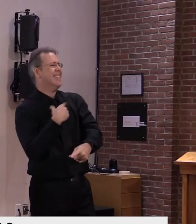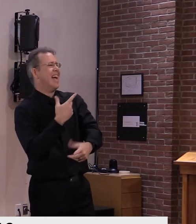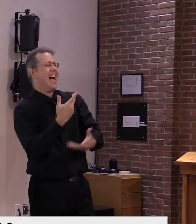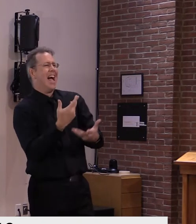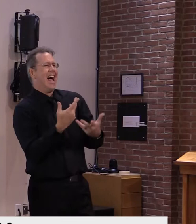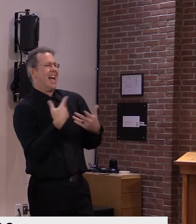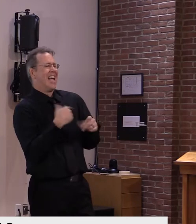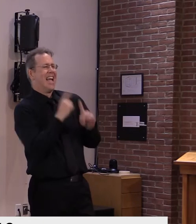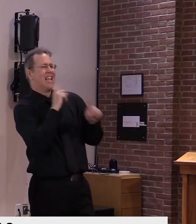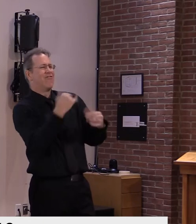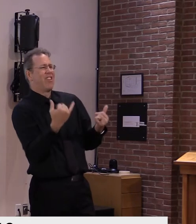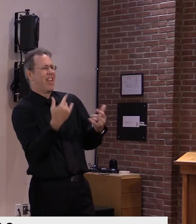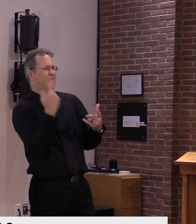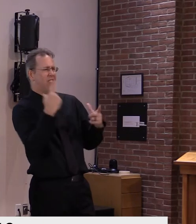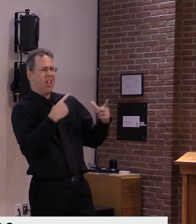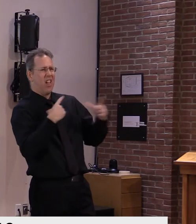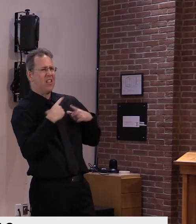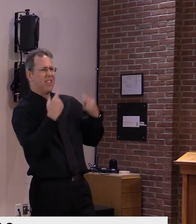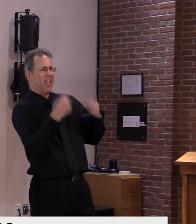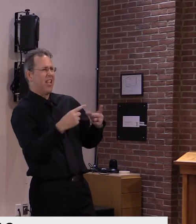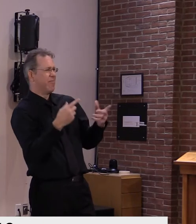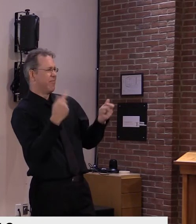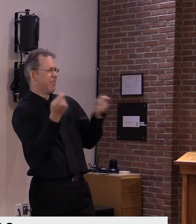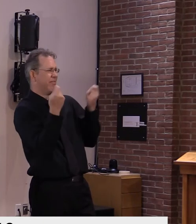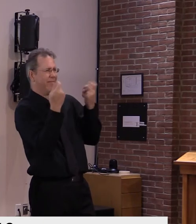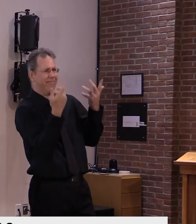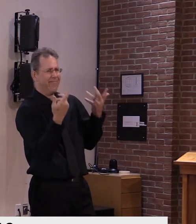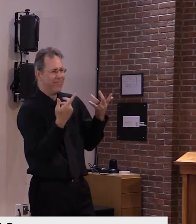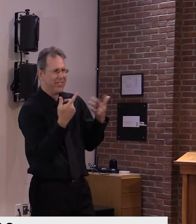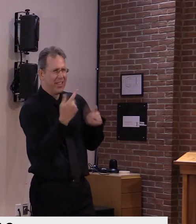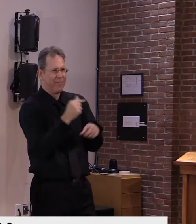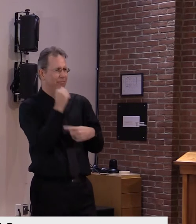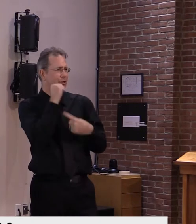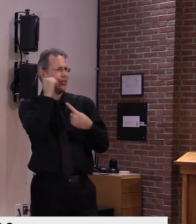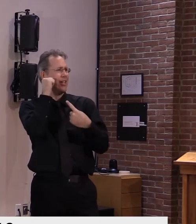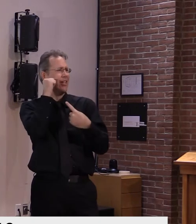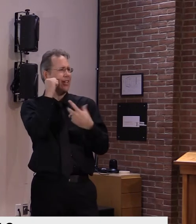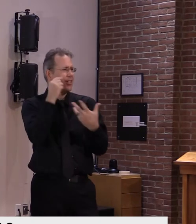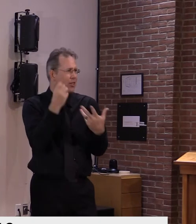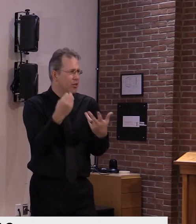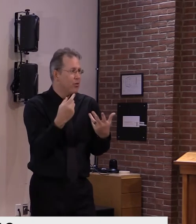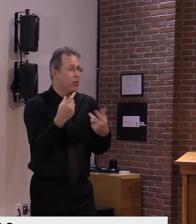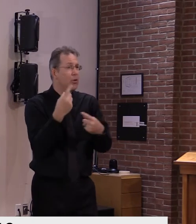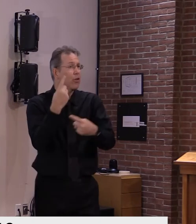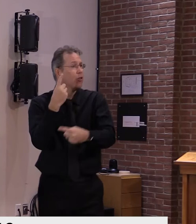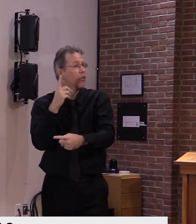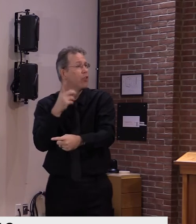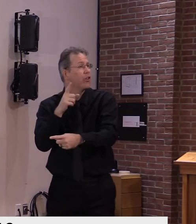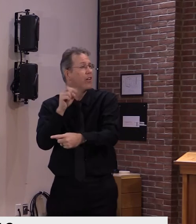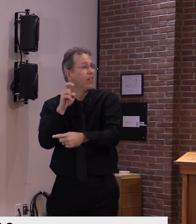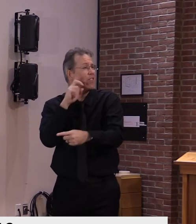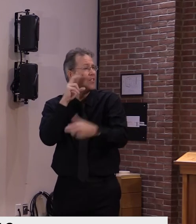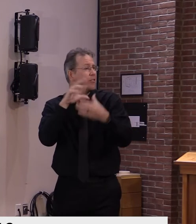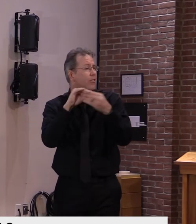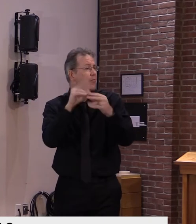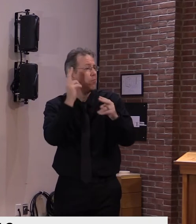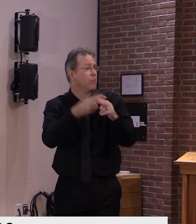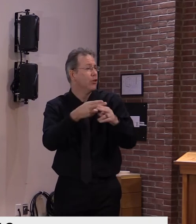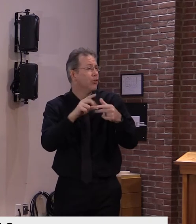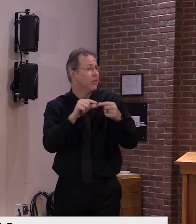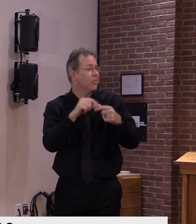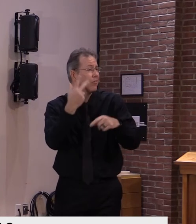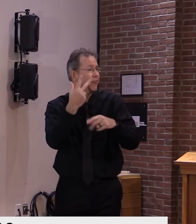been updated because of the holiday. What Dr. Levine gave you was the addition of